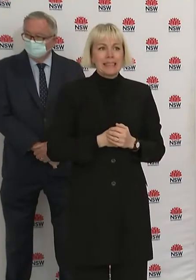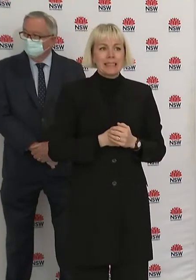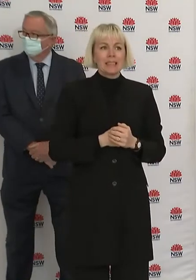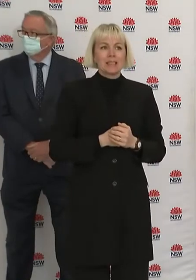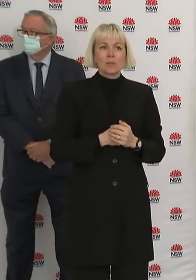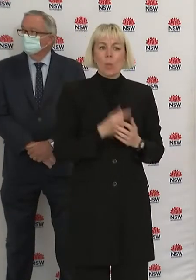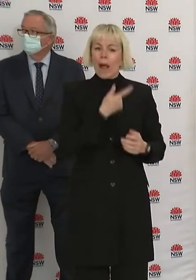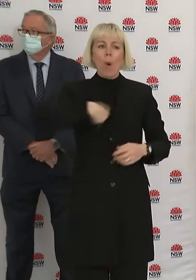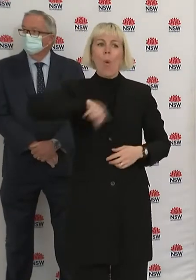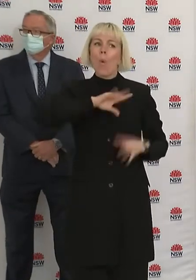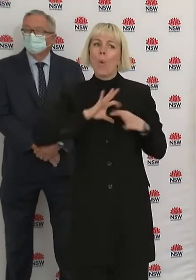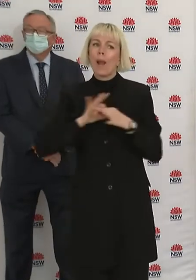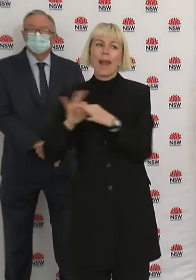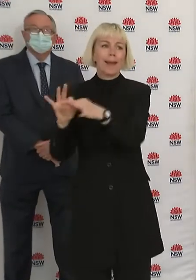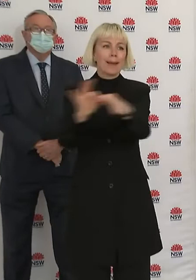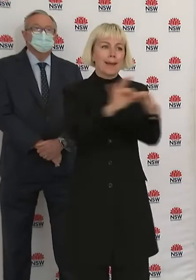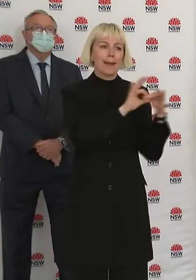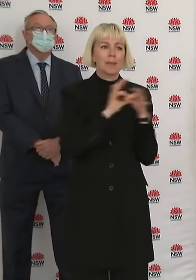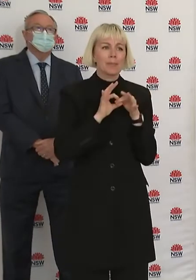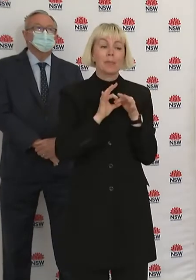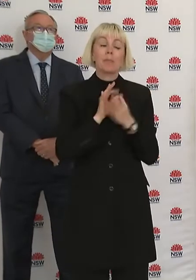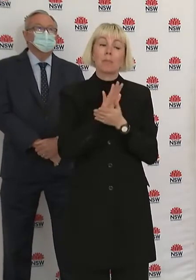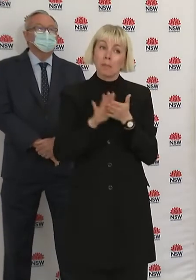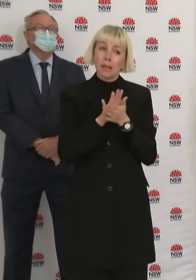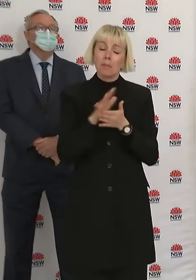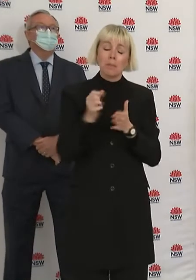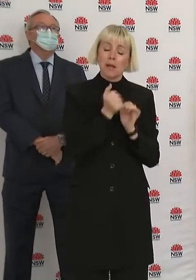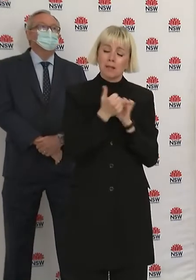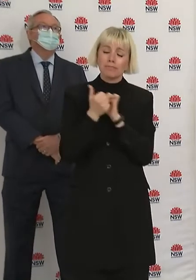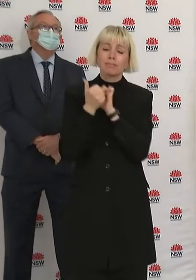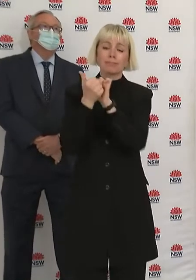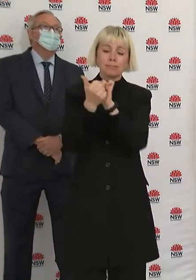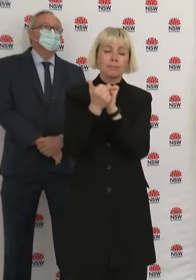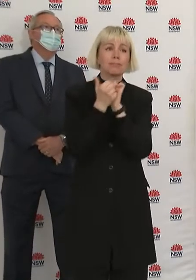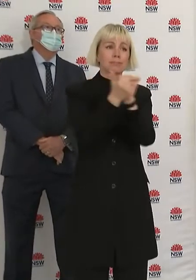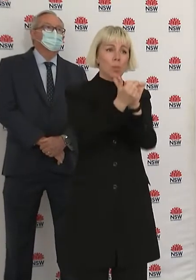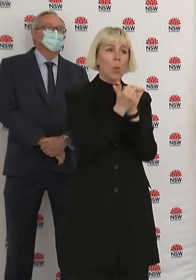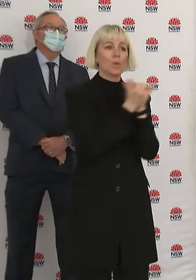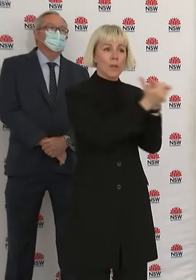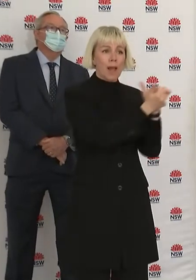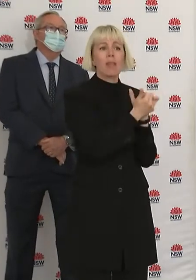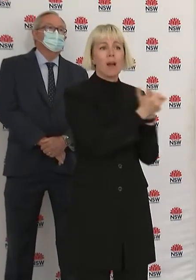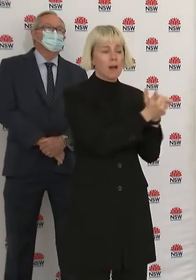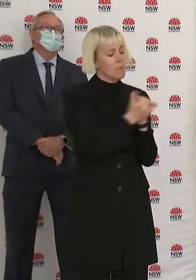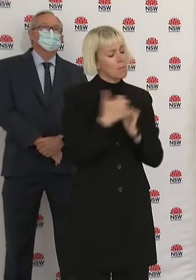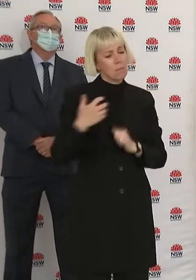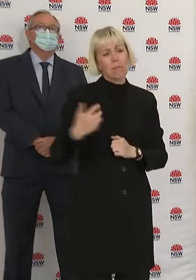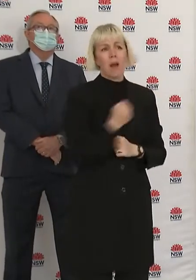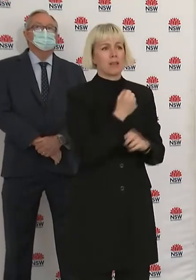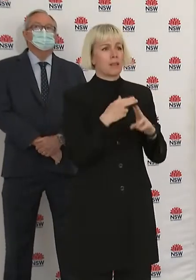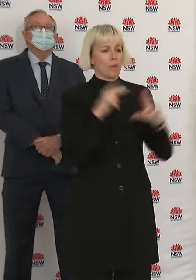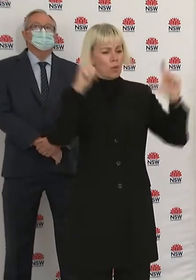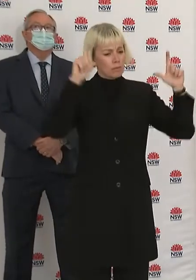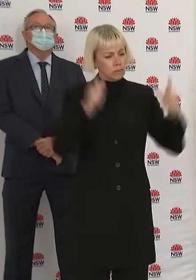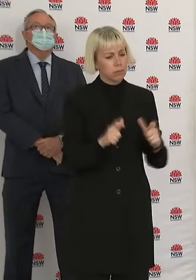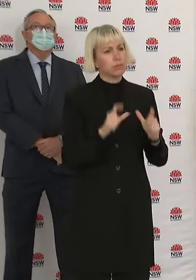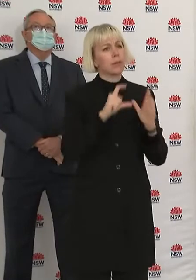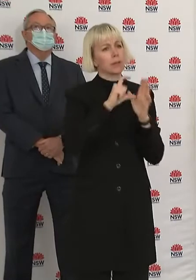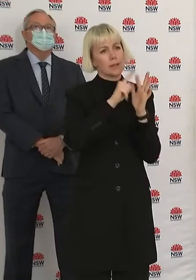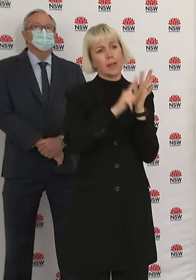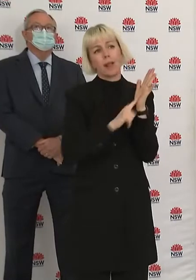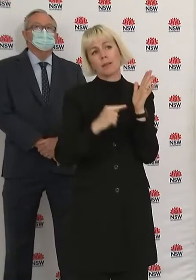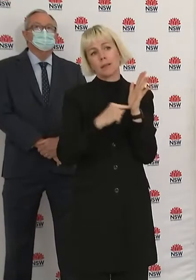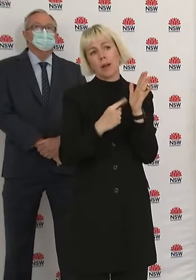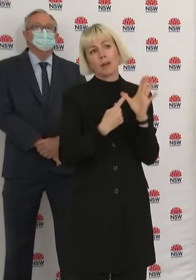work closely with our counterparts. Our intention is always to work closely, but my job also is to